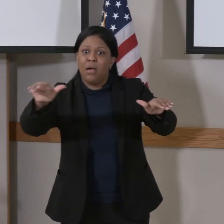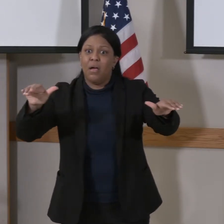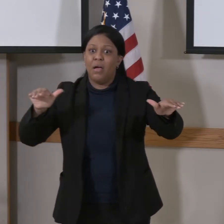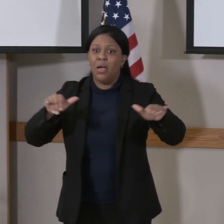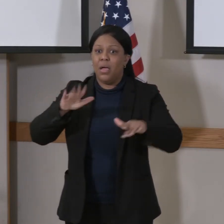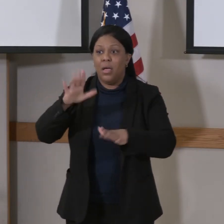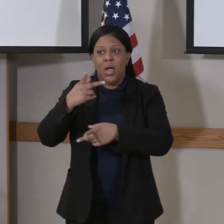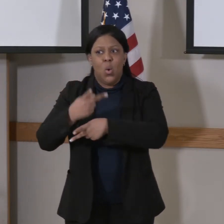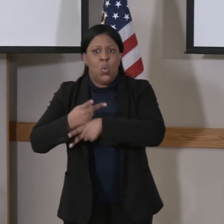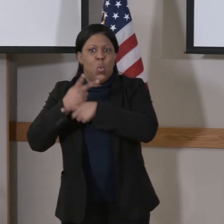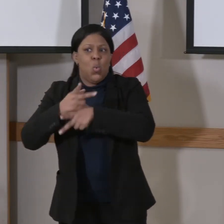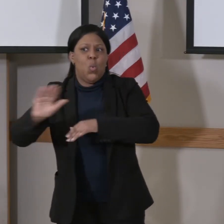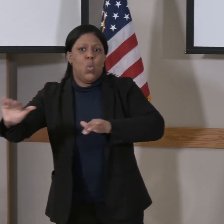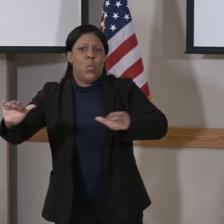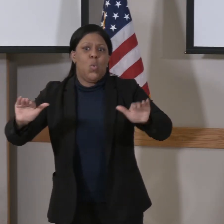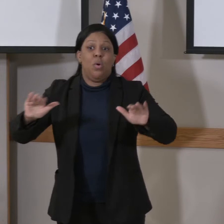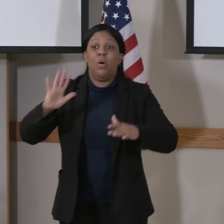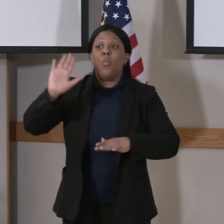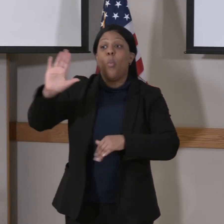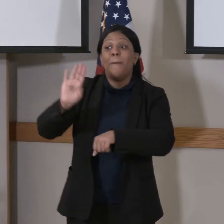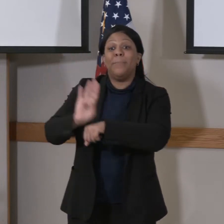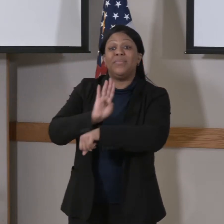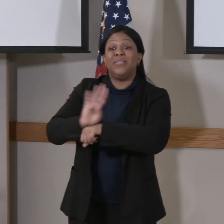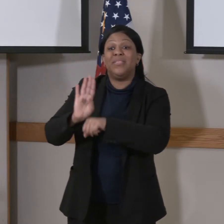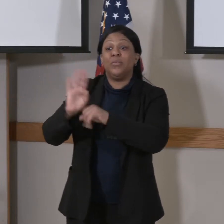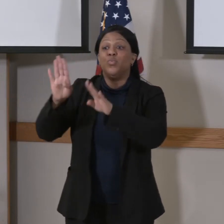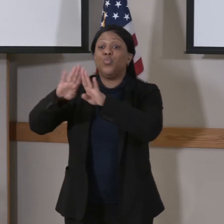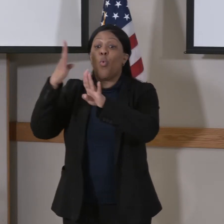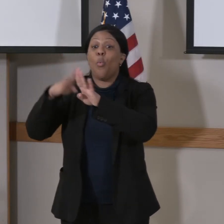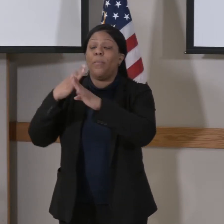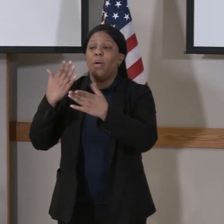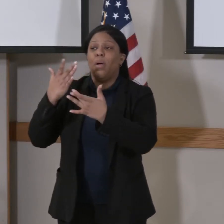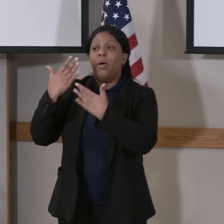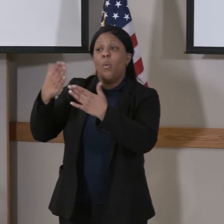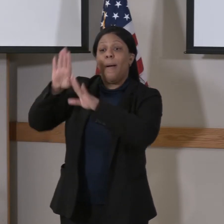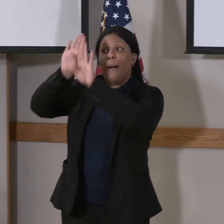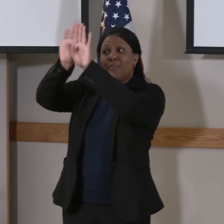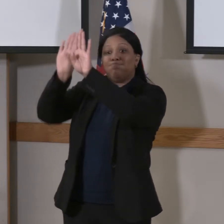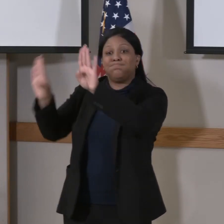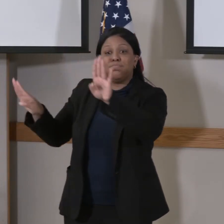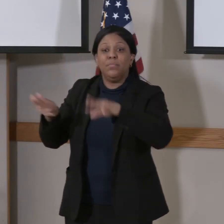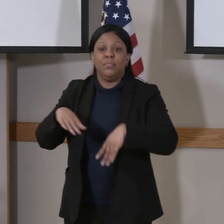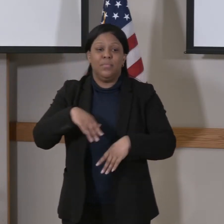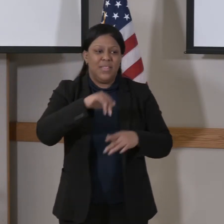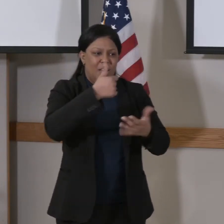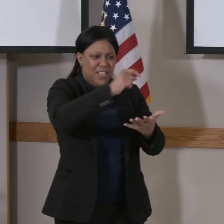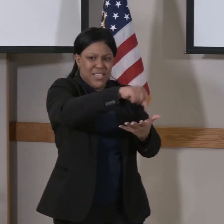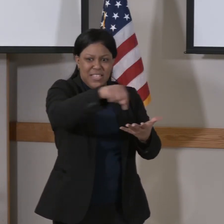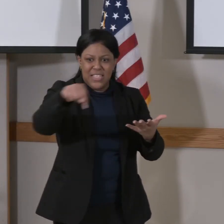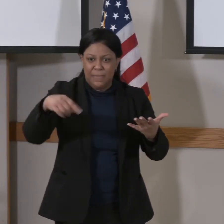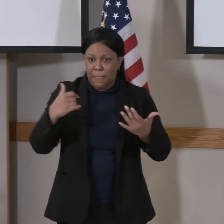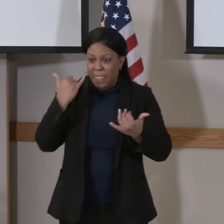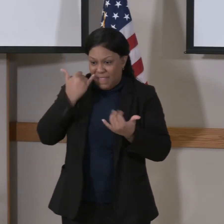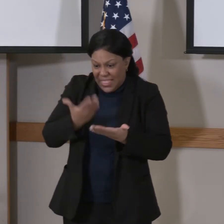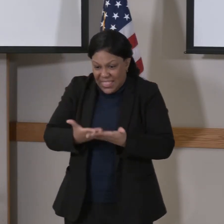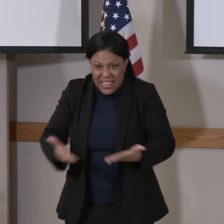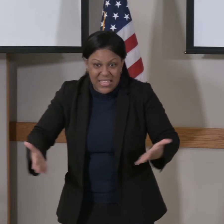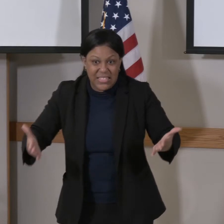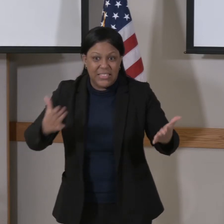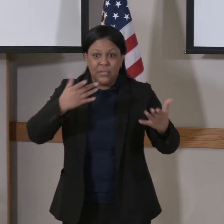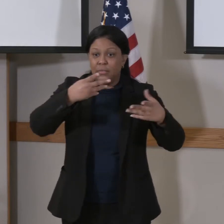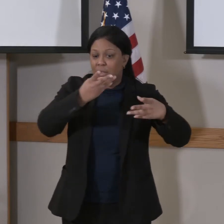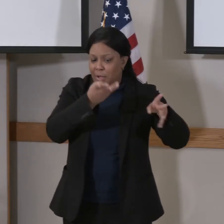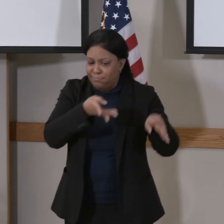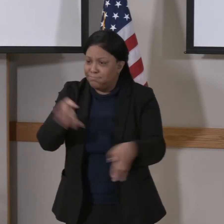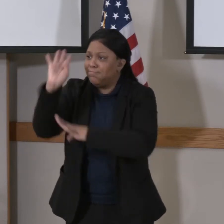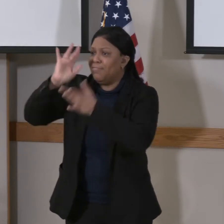maybe saw the long list of the various neighborhoods, the mobile teams. At the very bottom, we mentioned that if necessary, there could be,